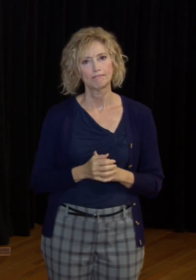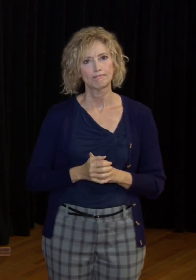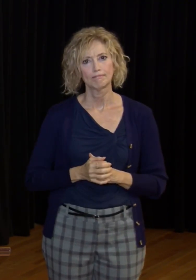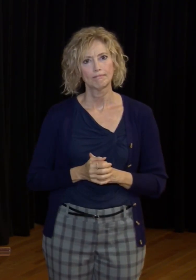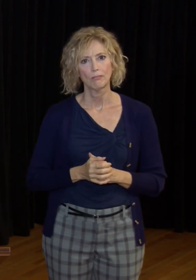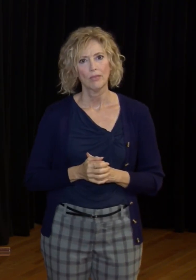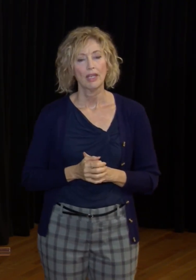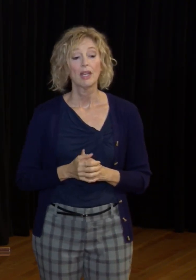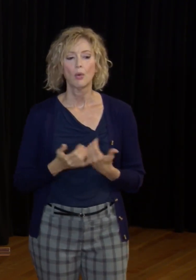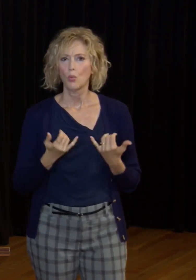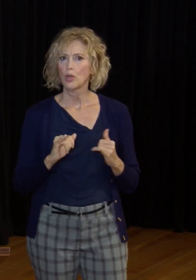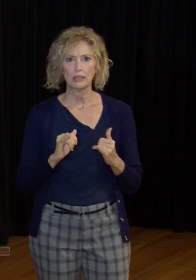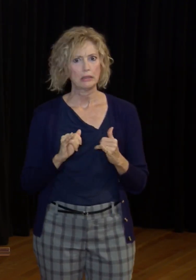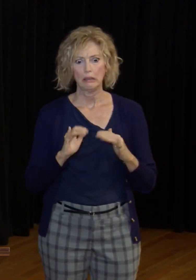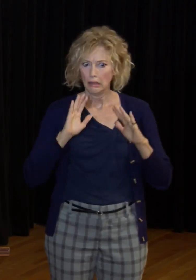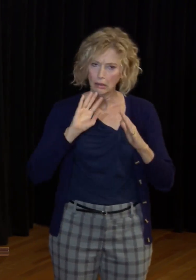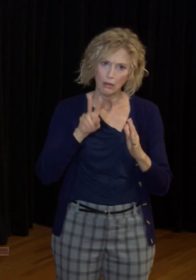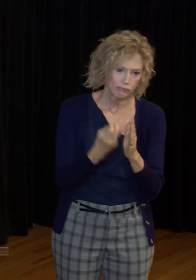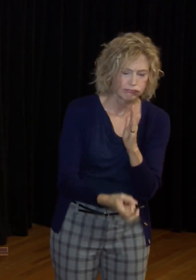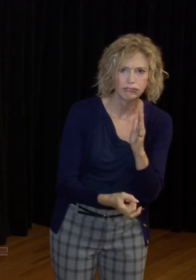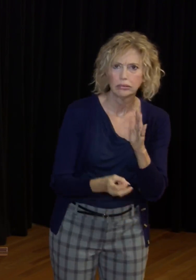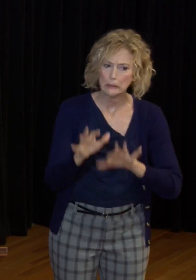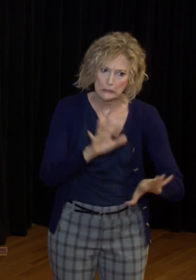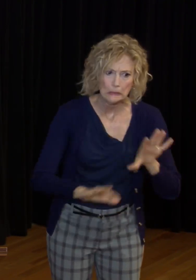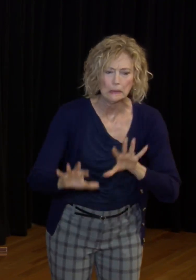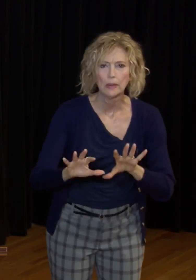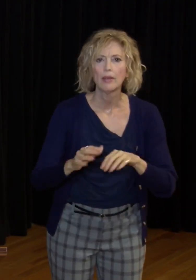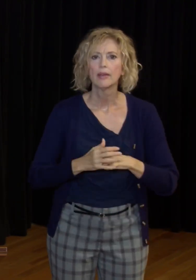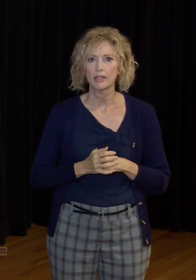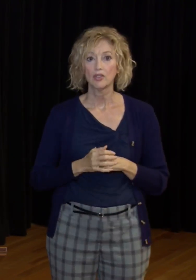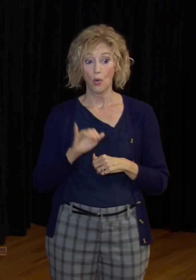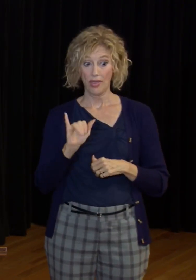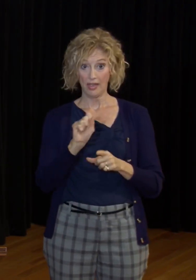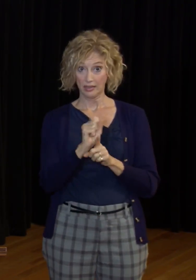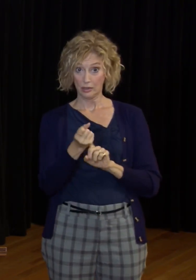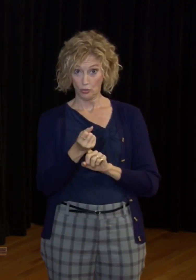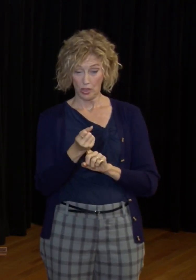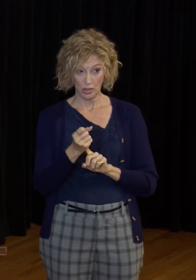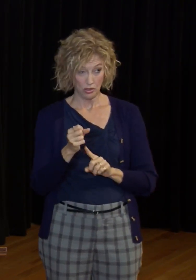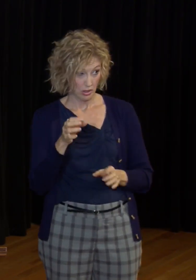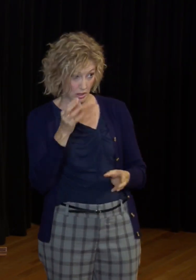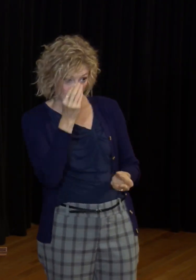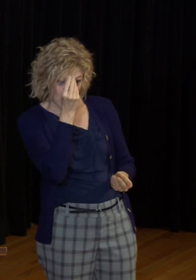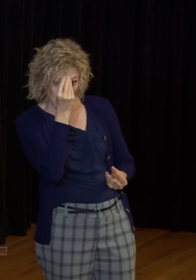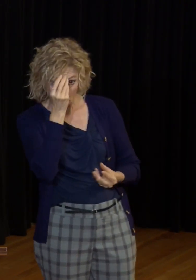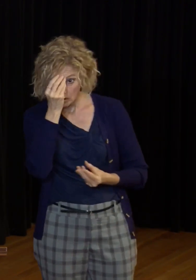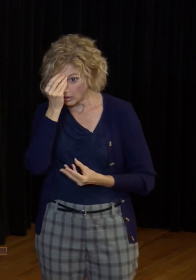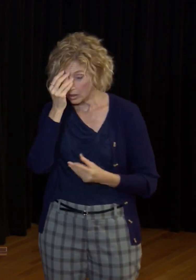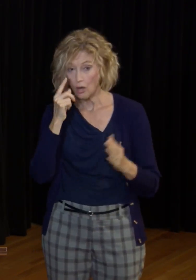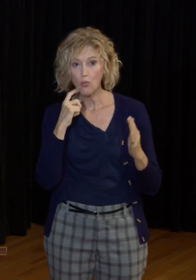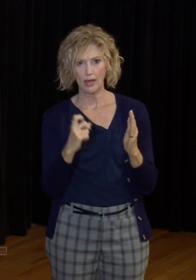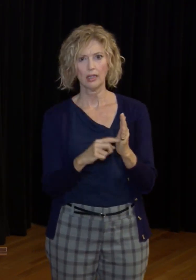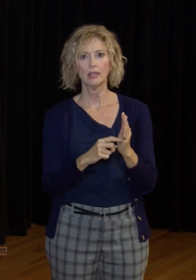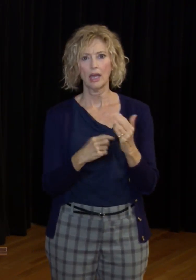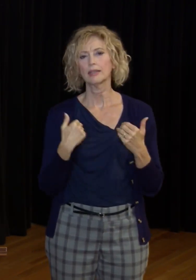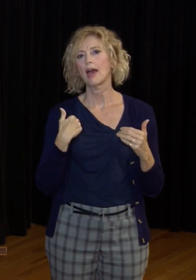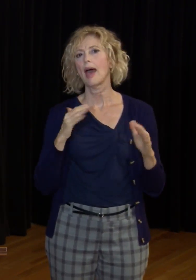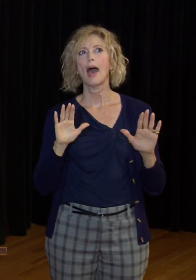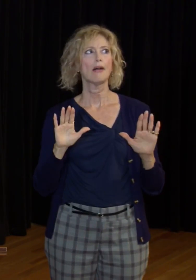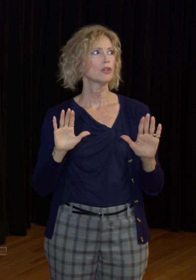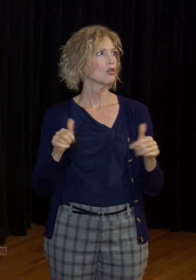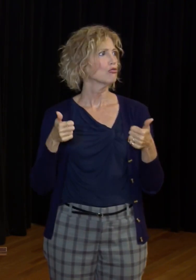we're not out of the fire yet, okay? So under those circumstances, and taking all of that into account, and recognizing that we've got great